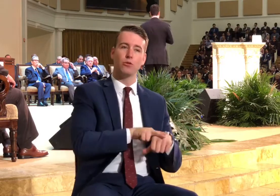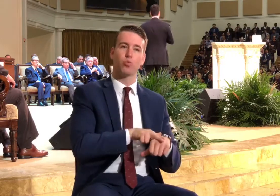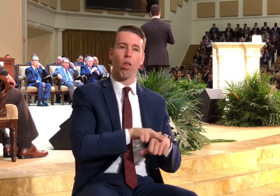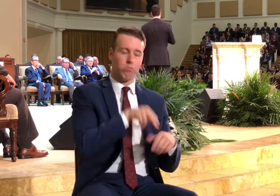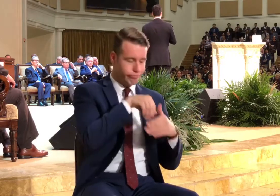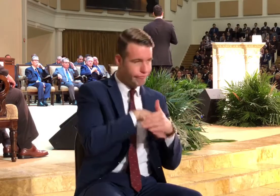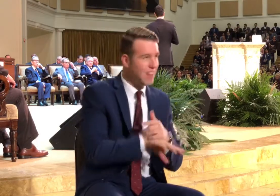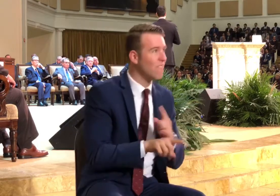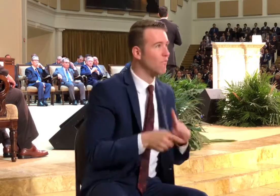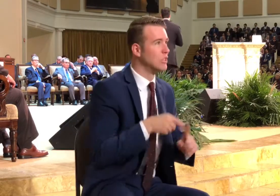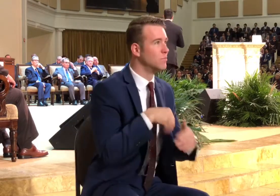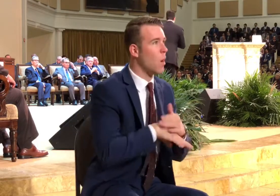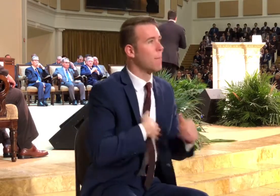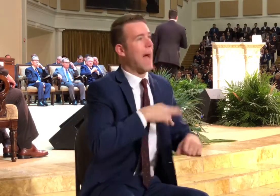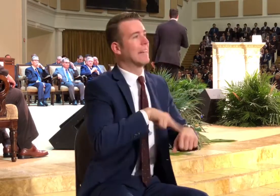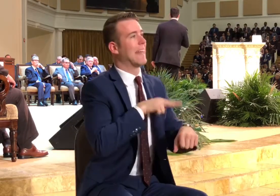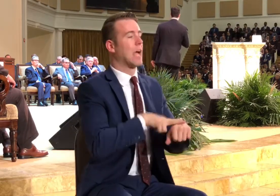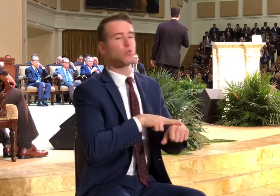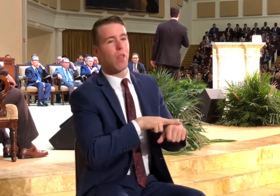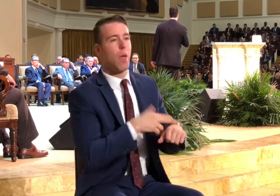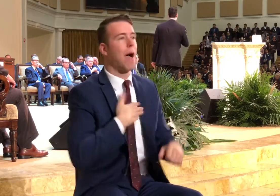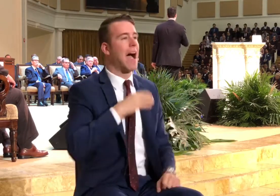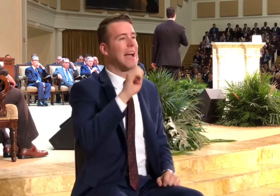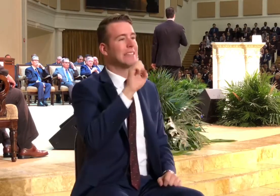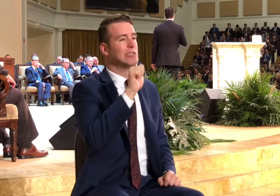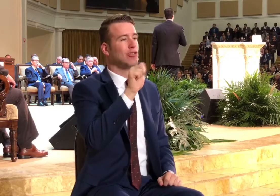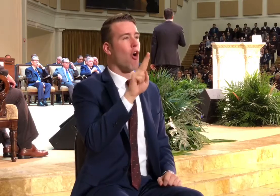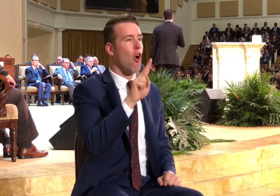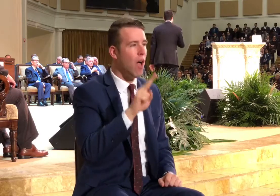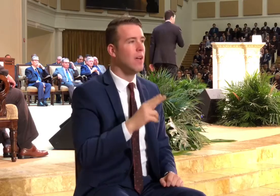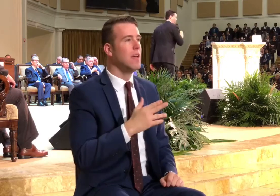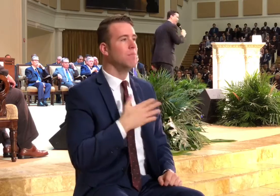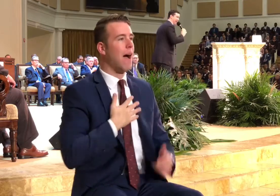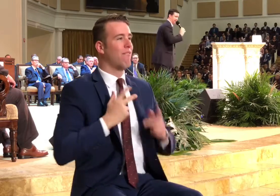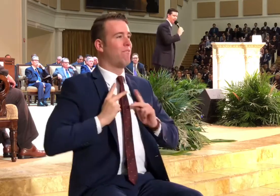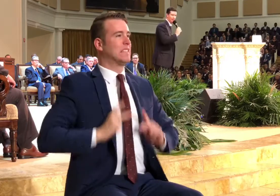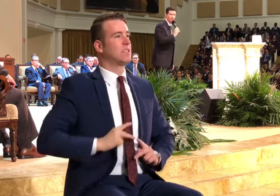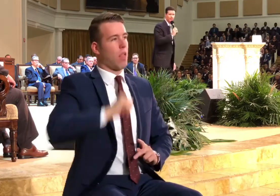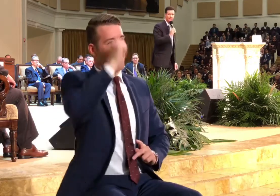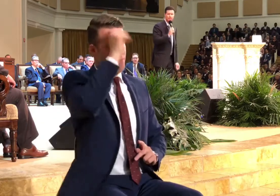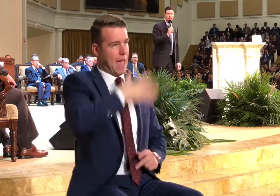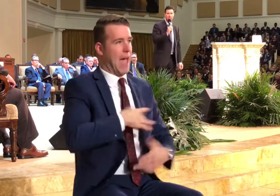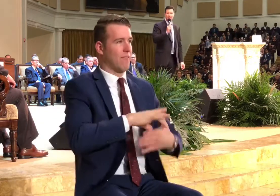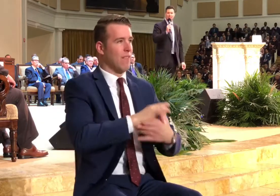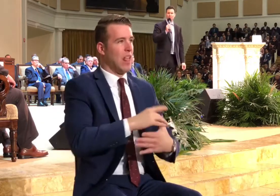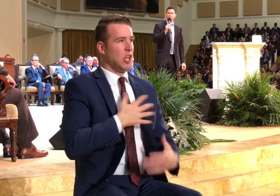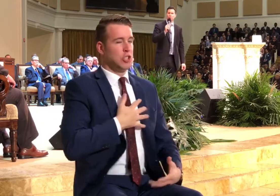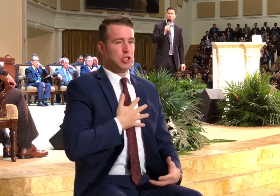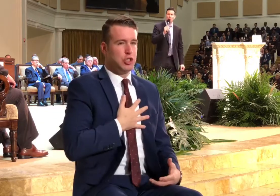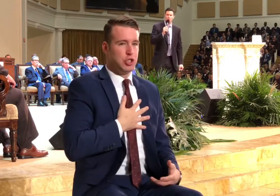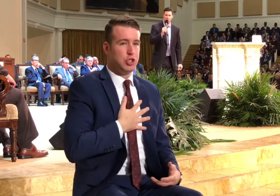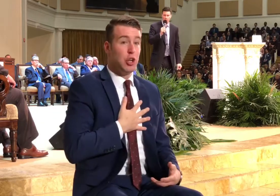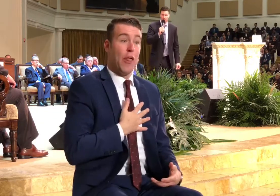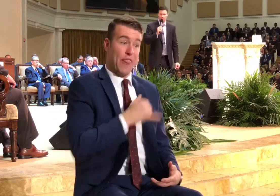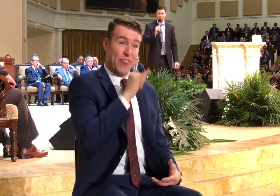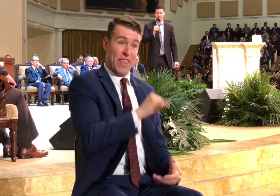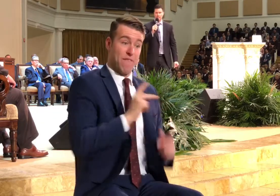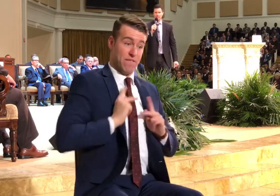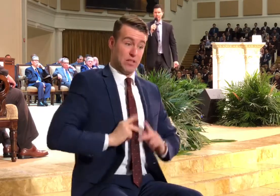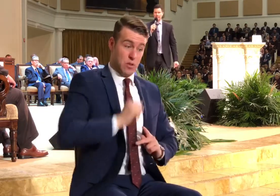birthday. It's your Esau. It's your physical man. It is